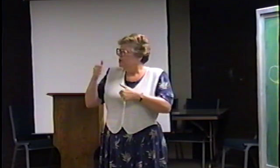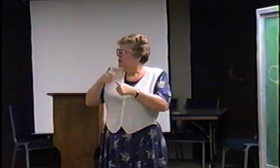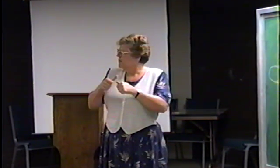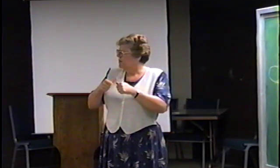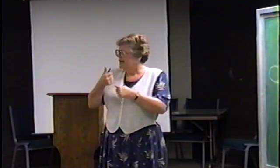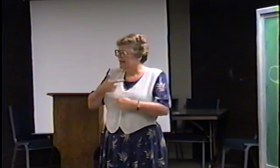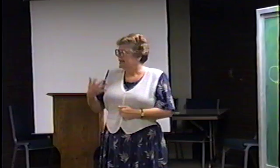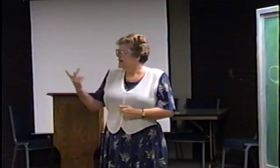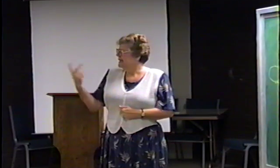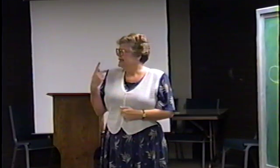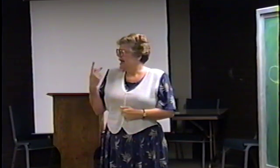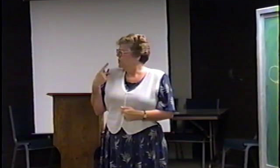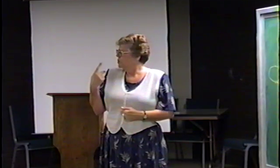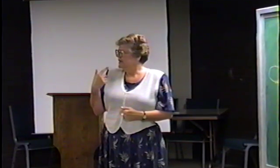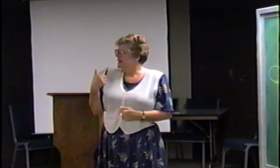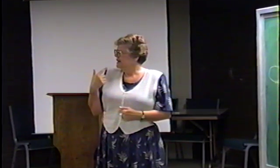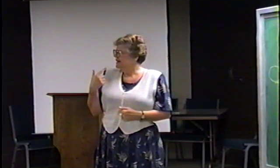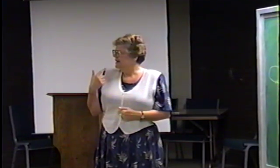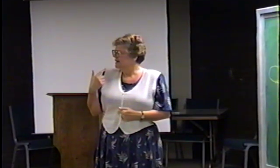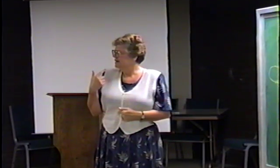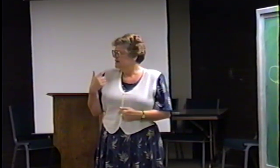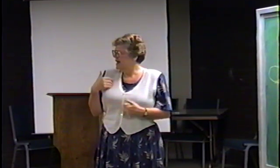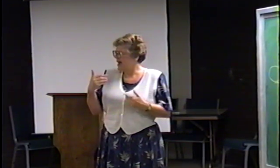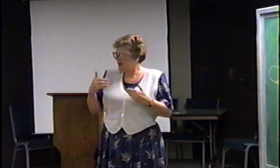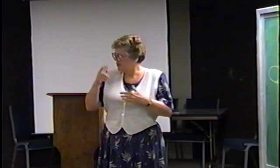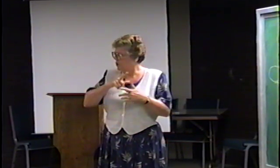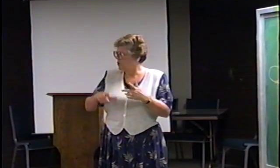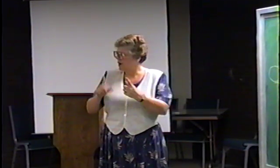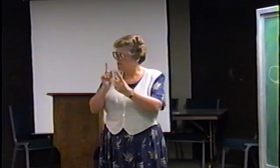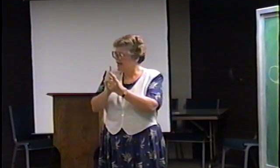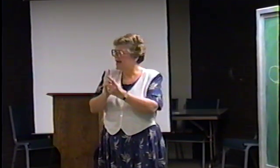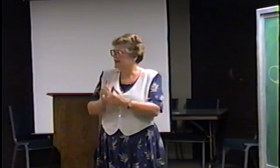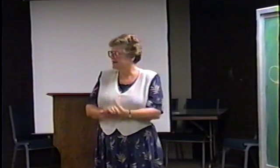you remember anything that we had and the Lord met?